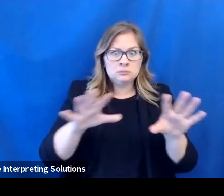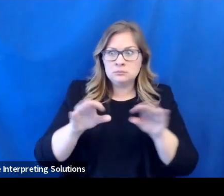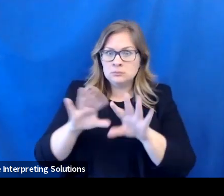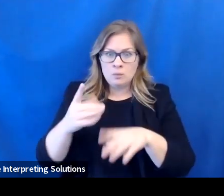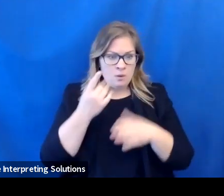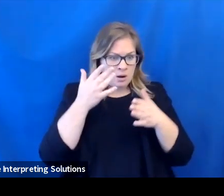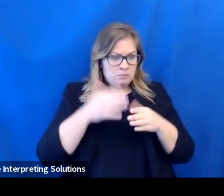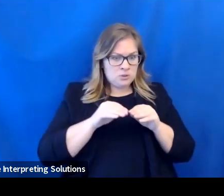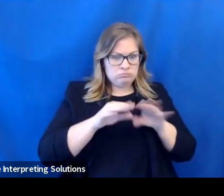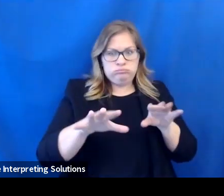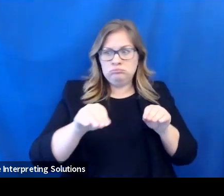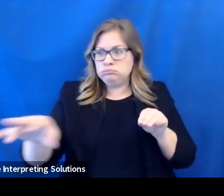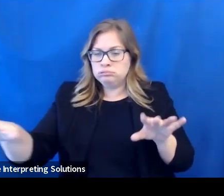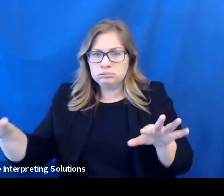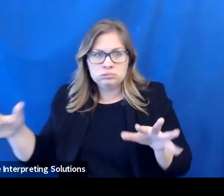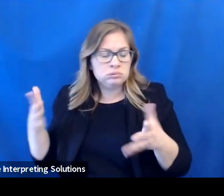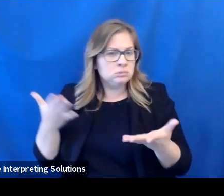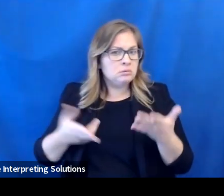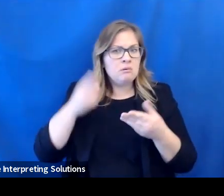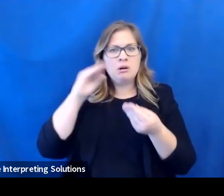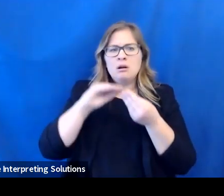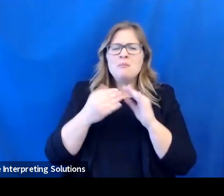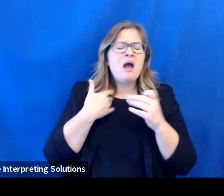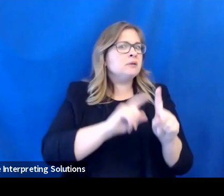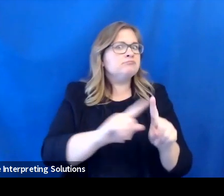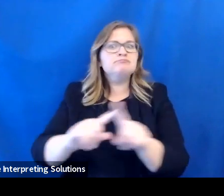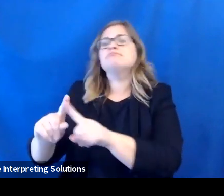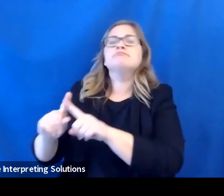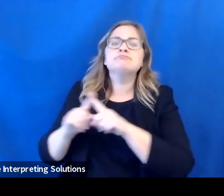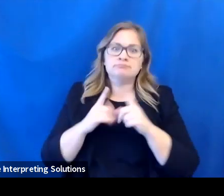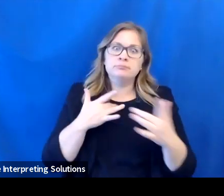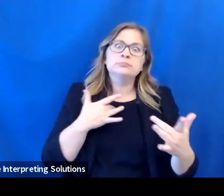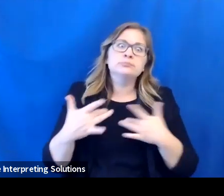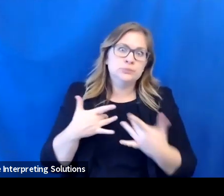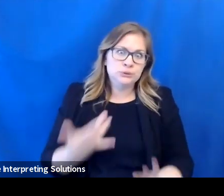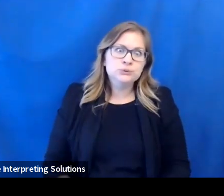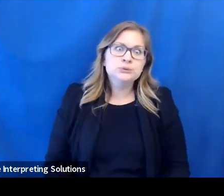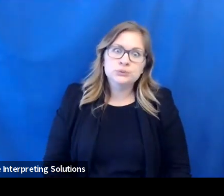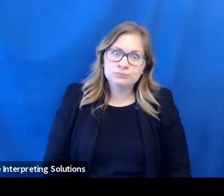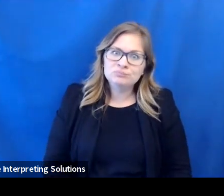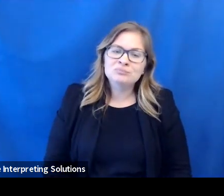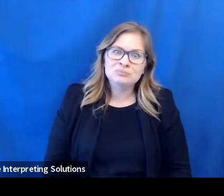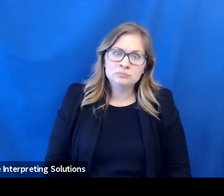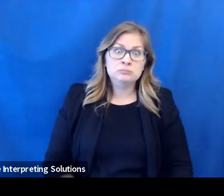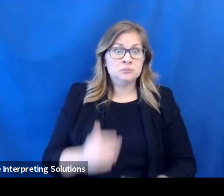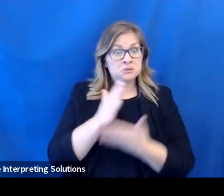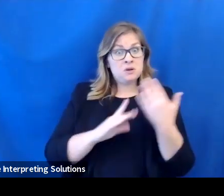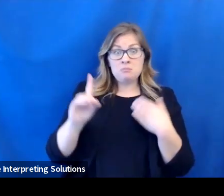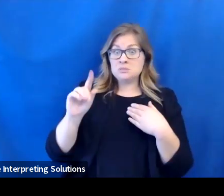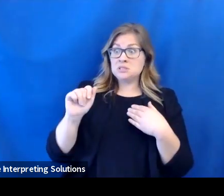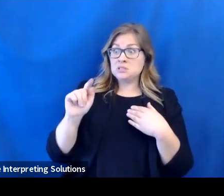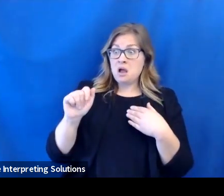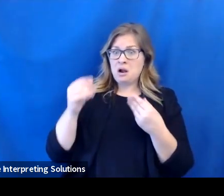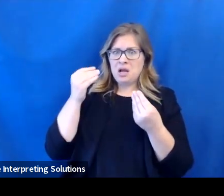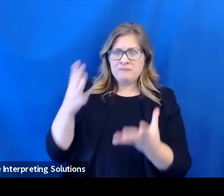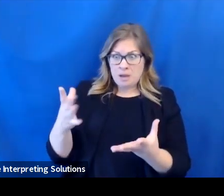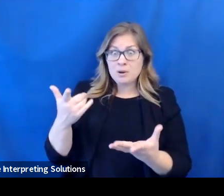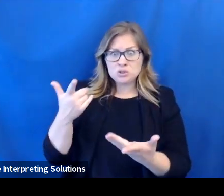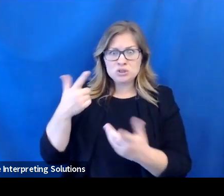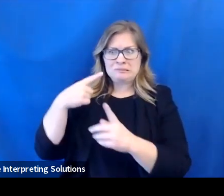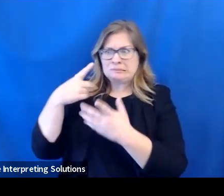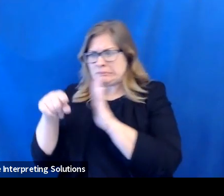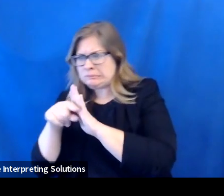data, but there was also some concerning data. So I'll get into it a little more tomorrow, but I'm not trying to play coy with you. I think what you can expect is